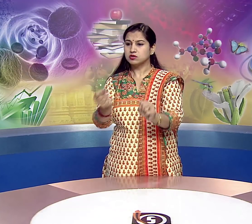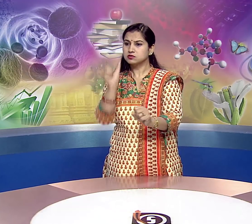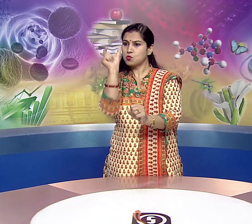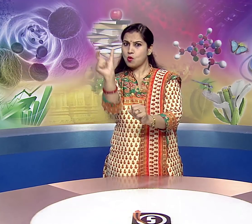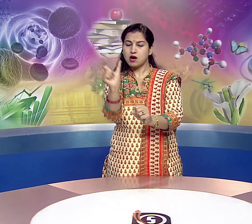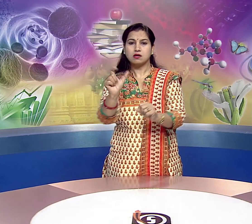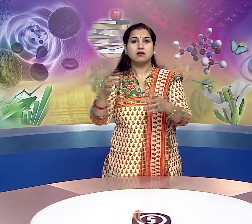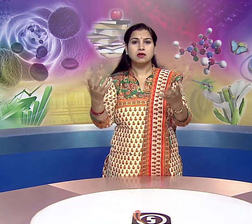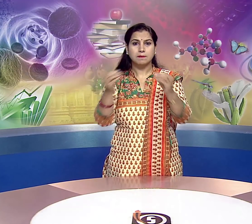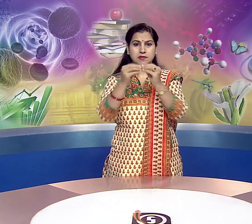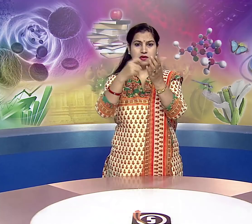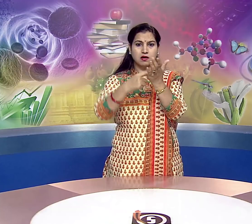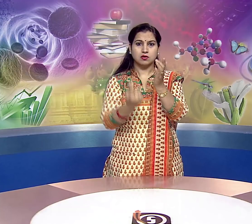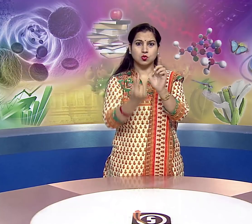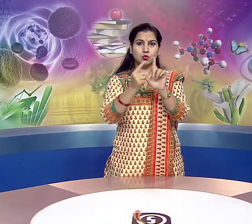words beast and brute.